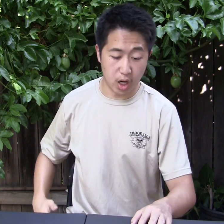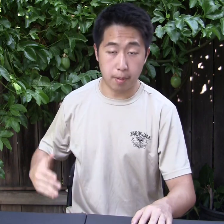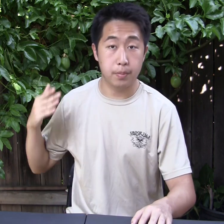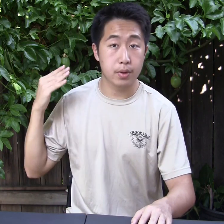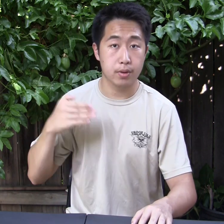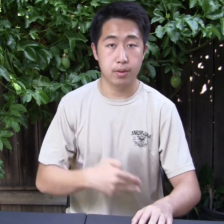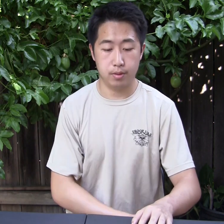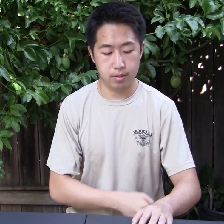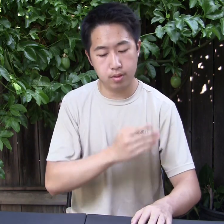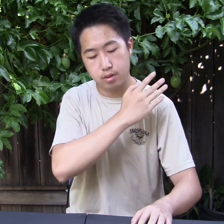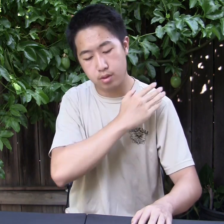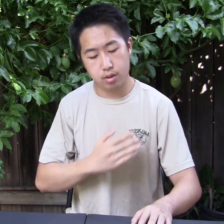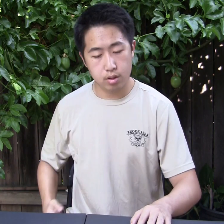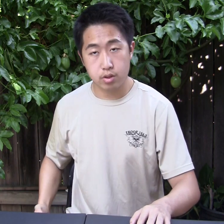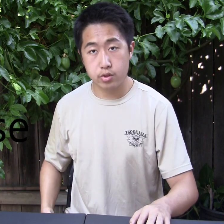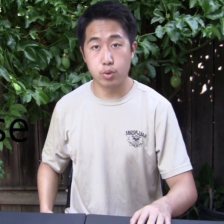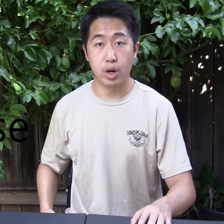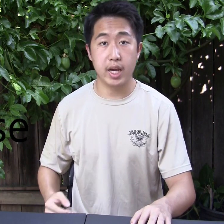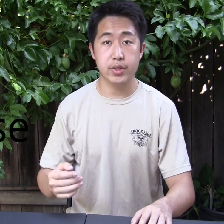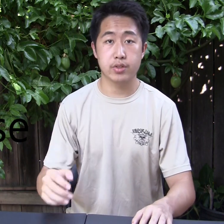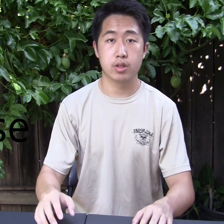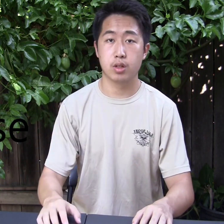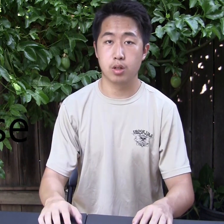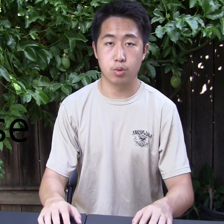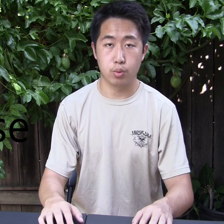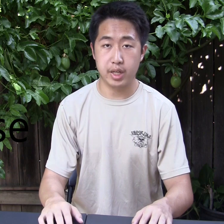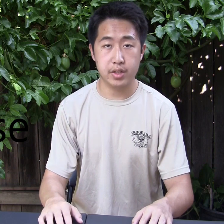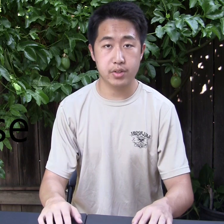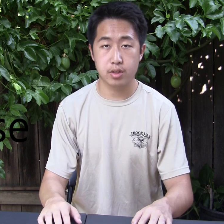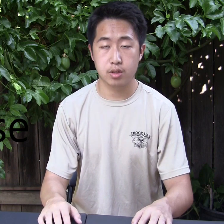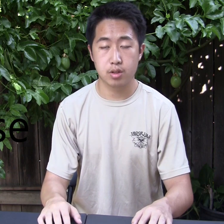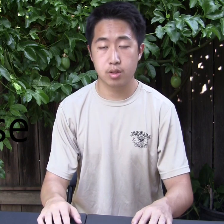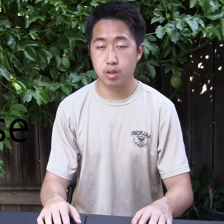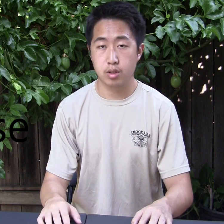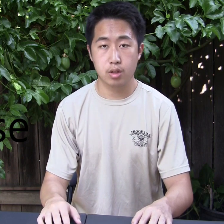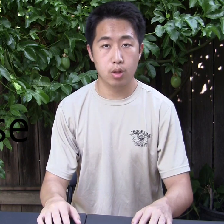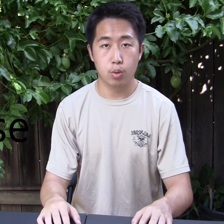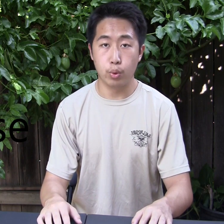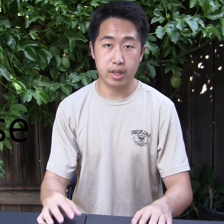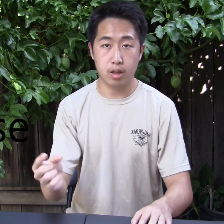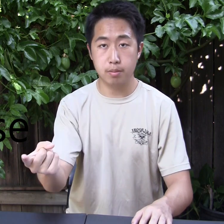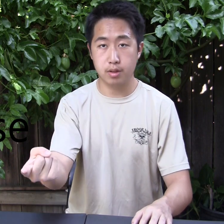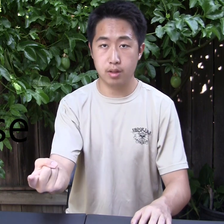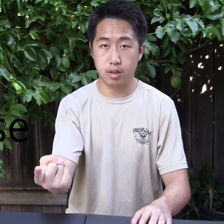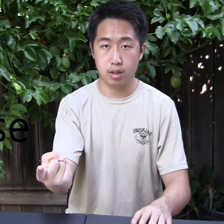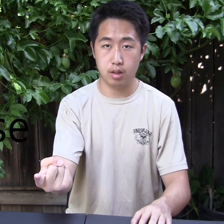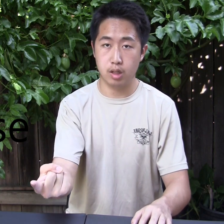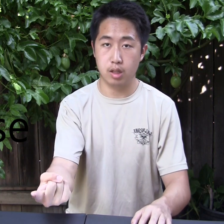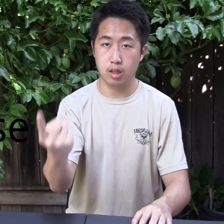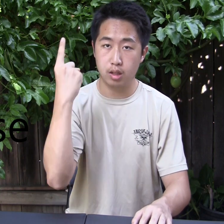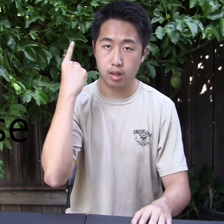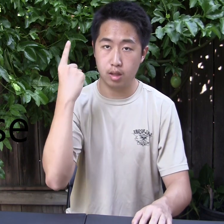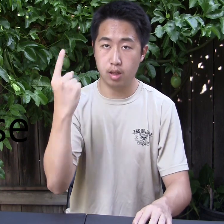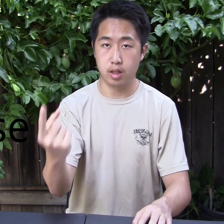Chop. To rise, raise, wake up, like